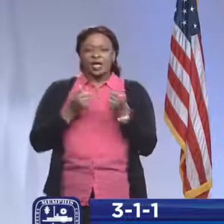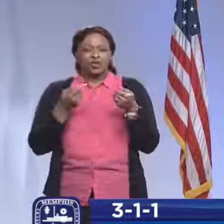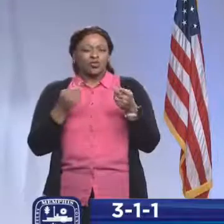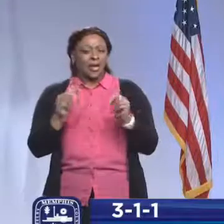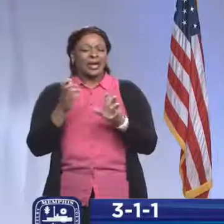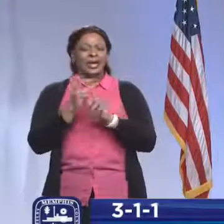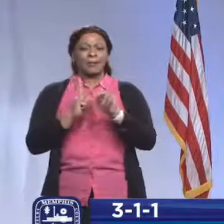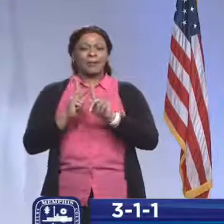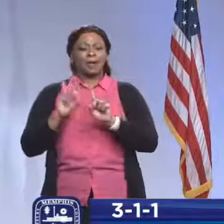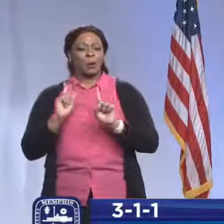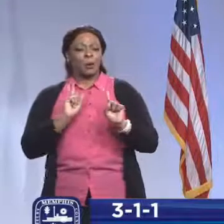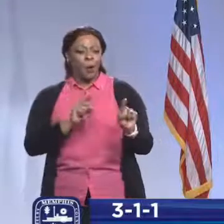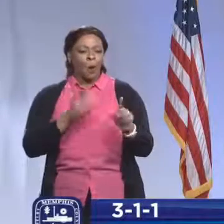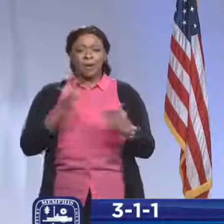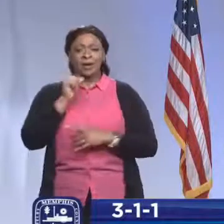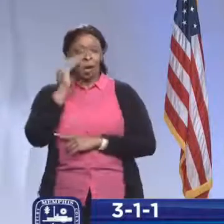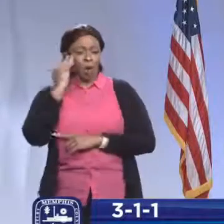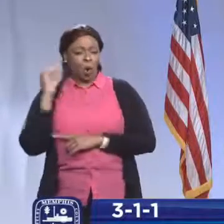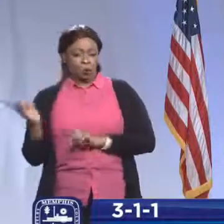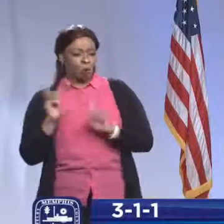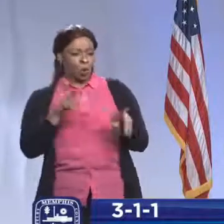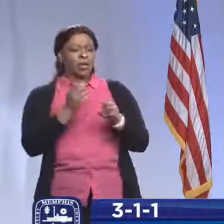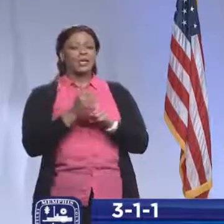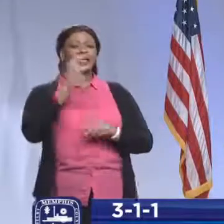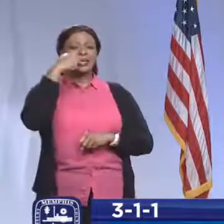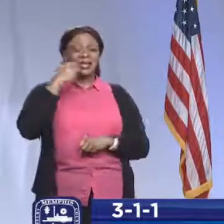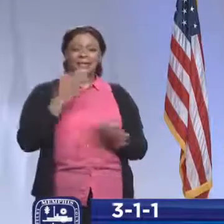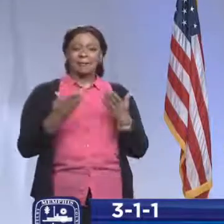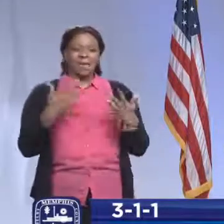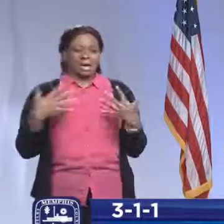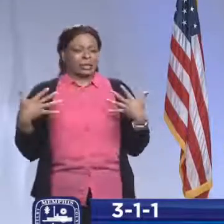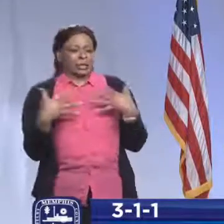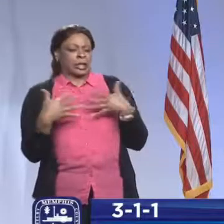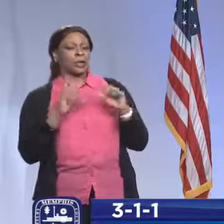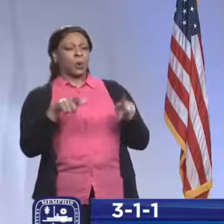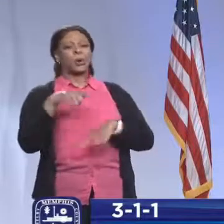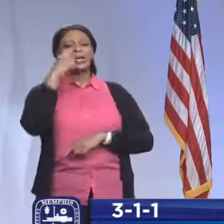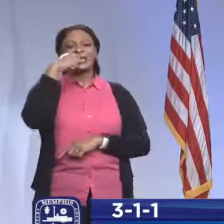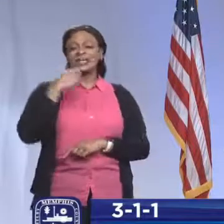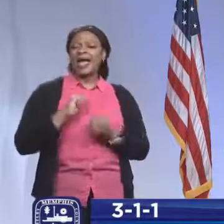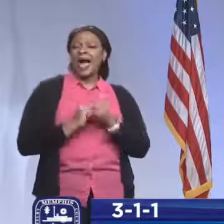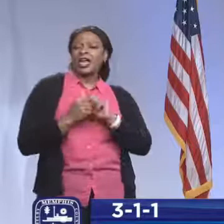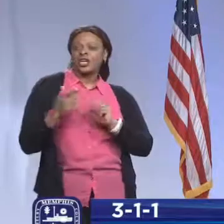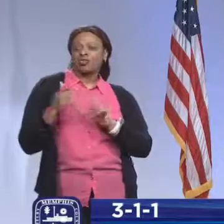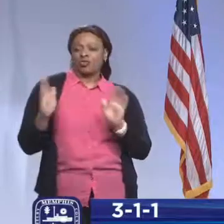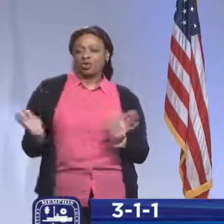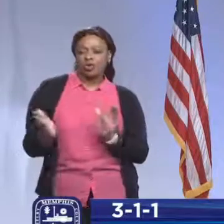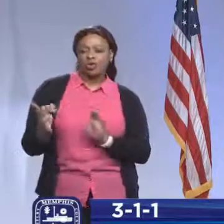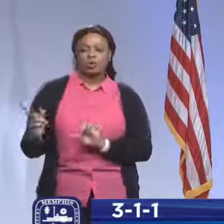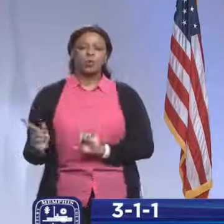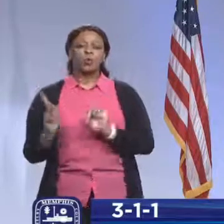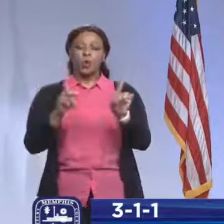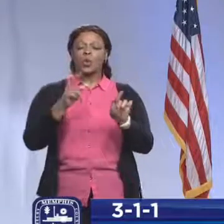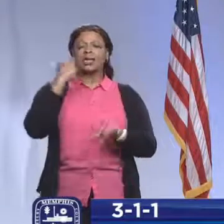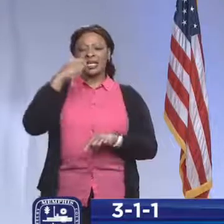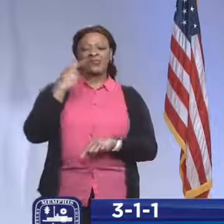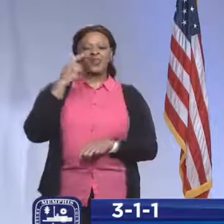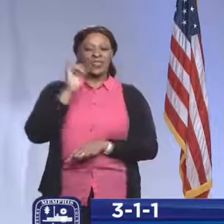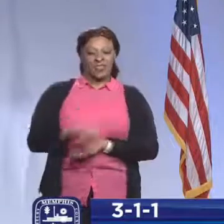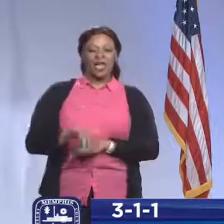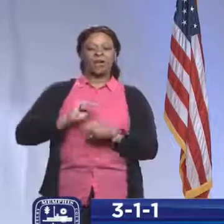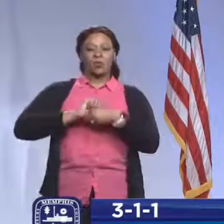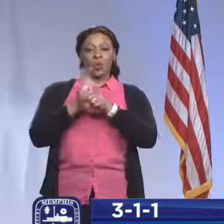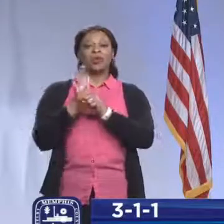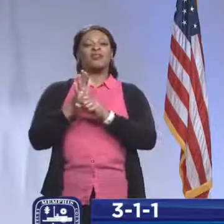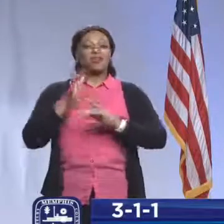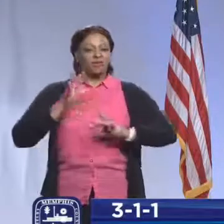get people who may not know that they can get tested or may be scared to get tested? How do you go about getting them out to get tested for the